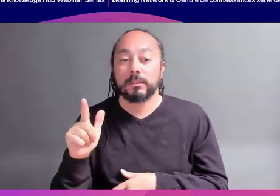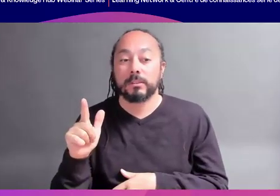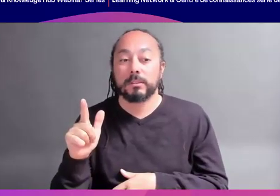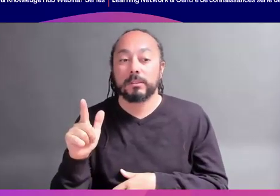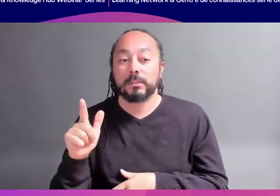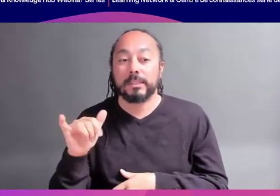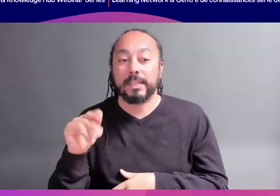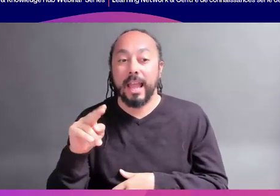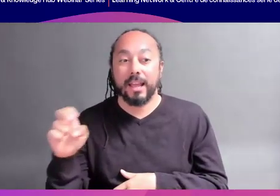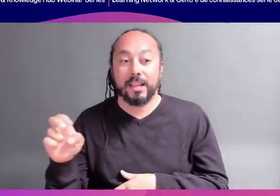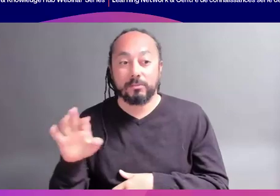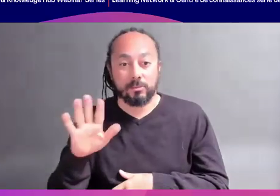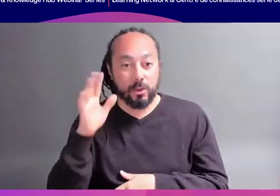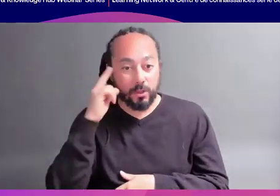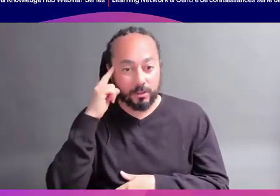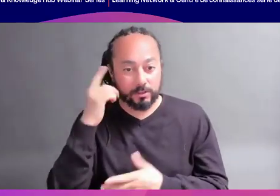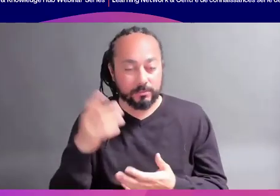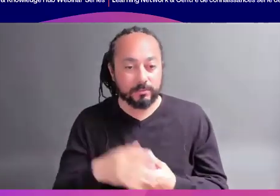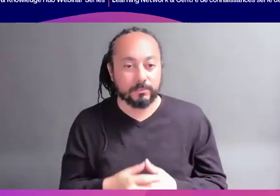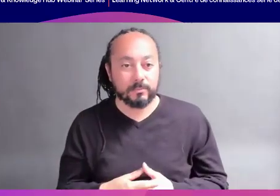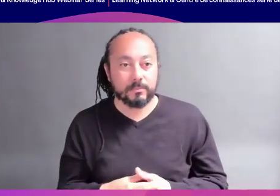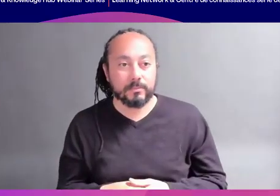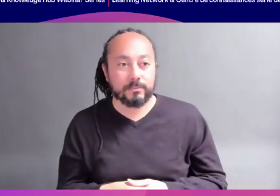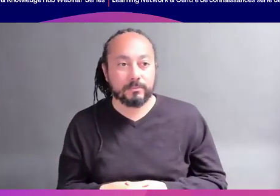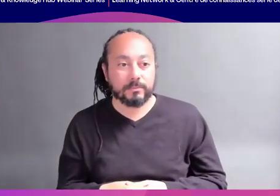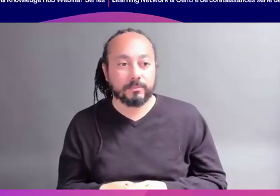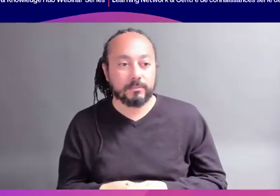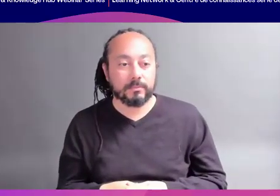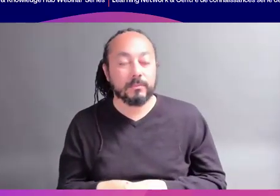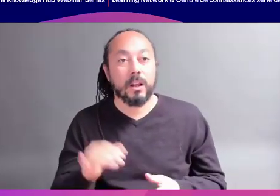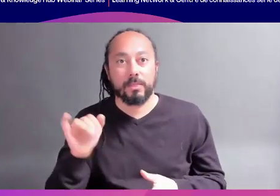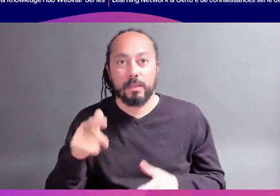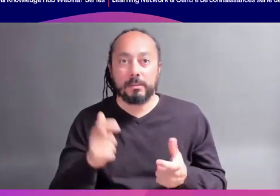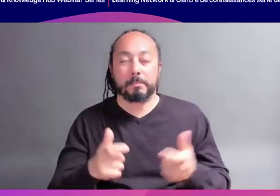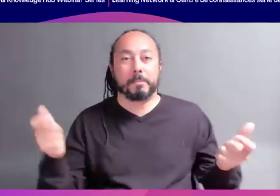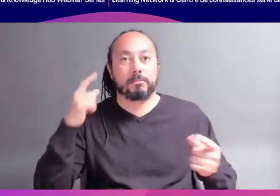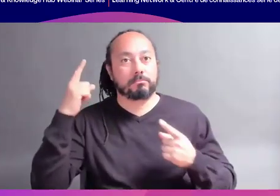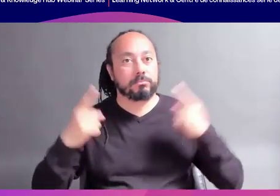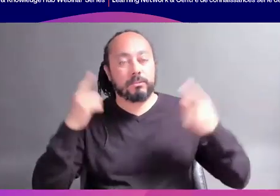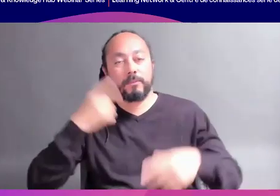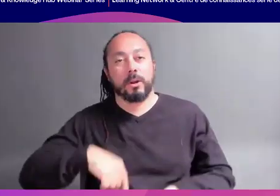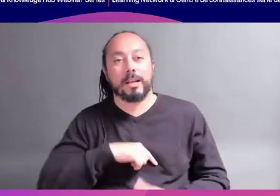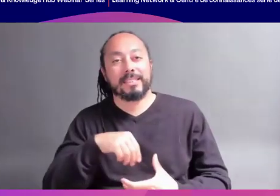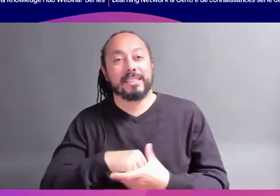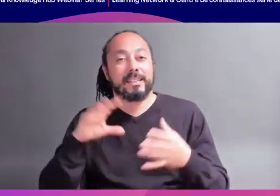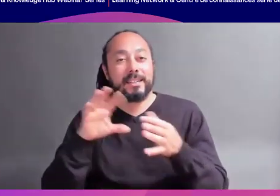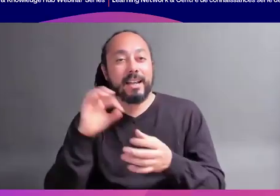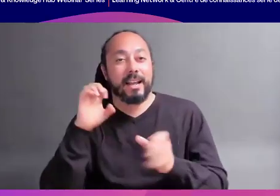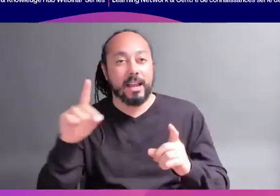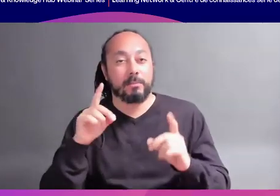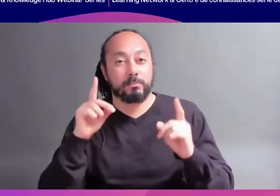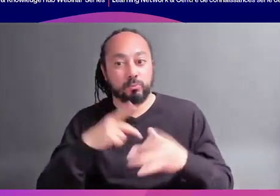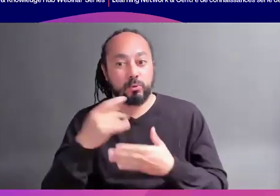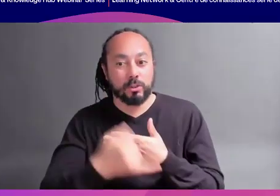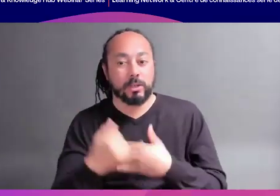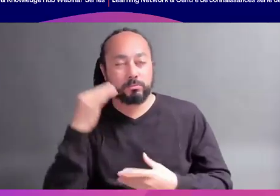Yeah, thank you. That's a great question. And it was a huge consideration for us in our ConnectEd project as well. So as